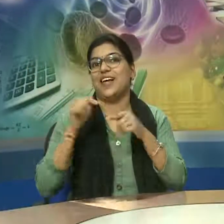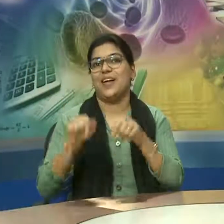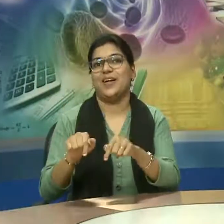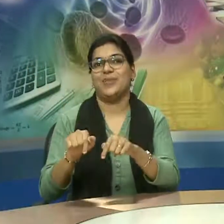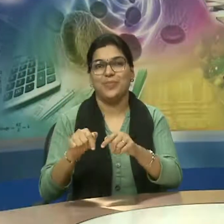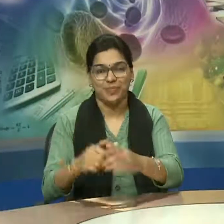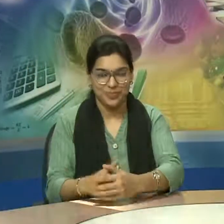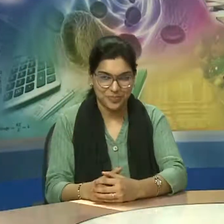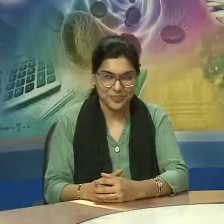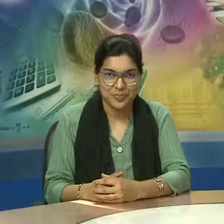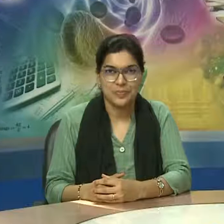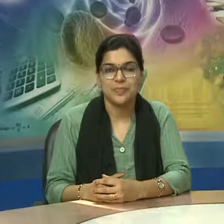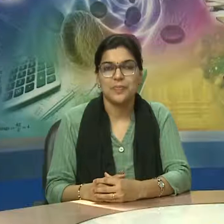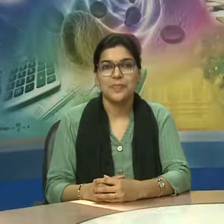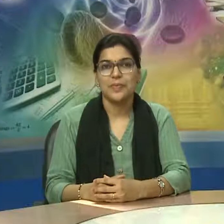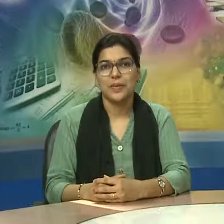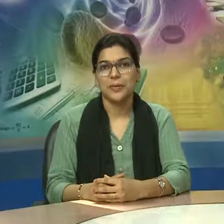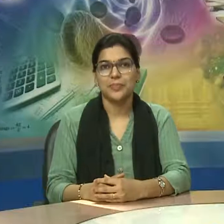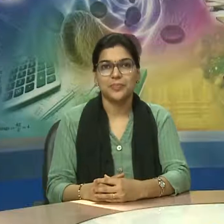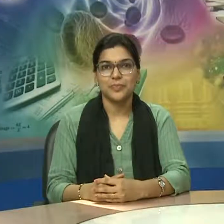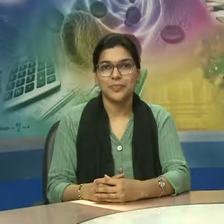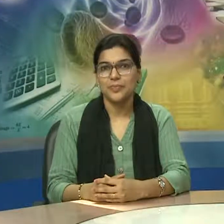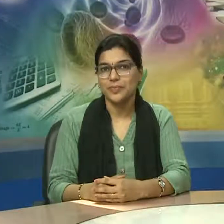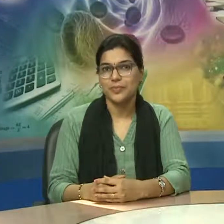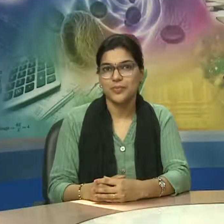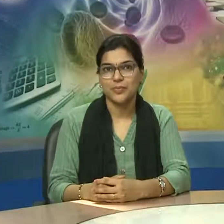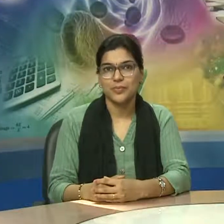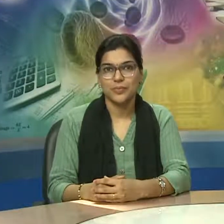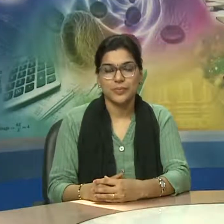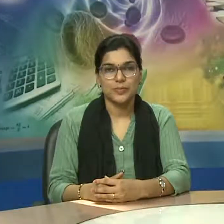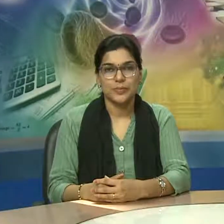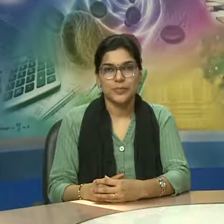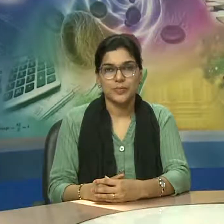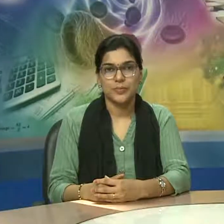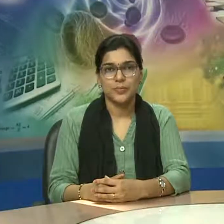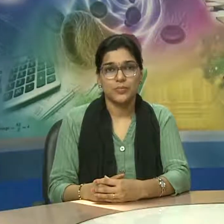outside and have different personalities inside.